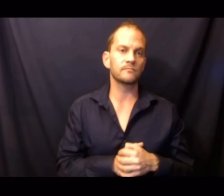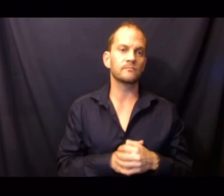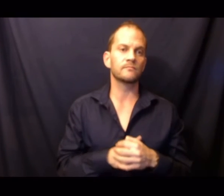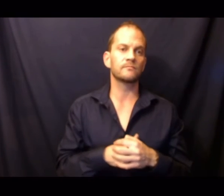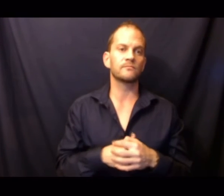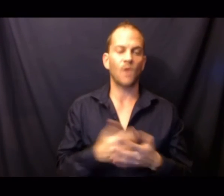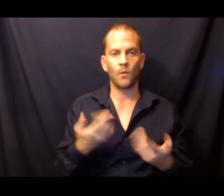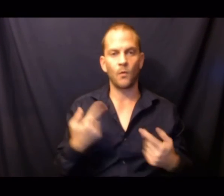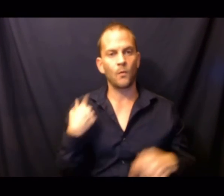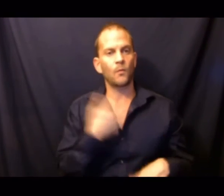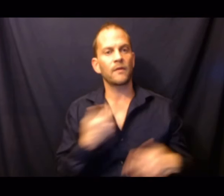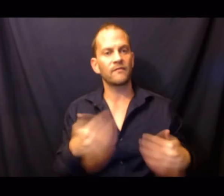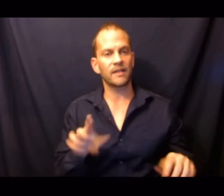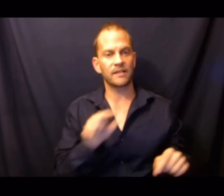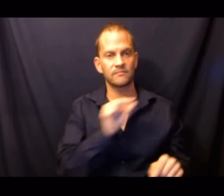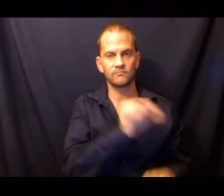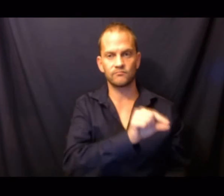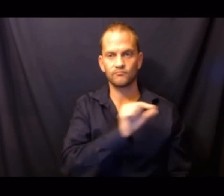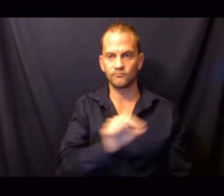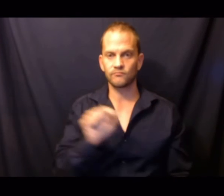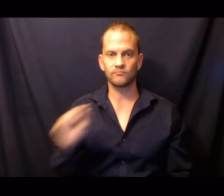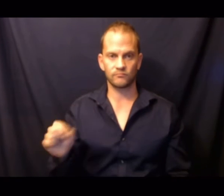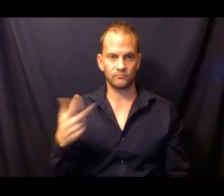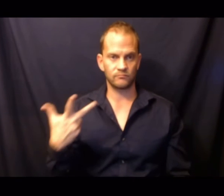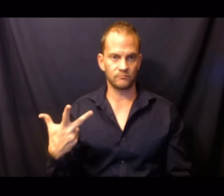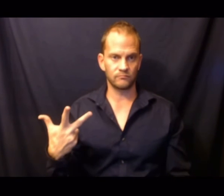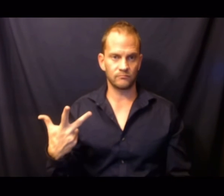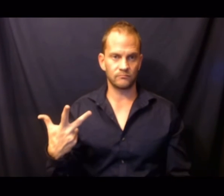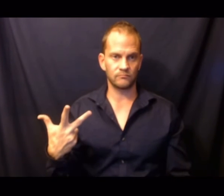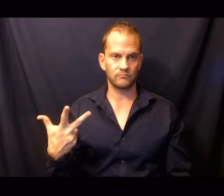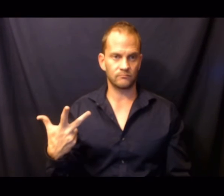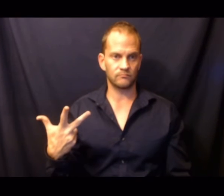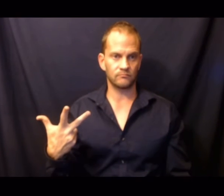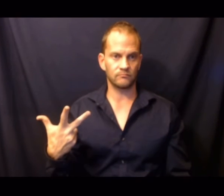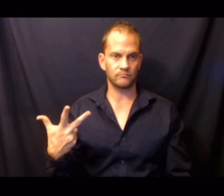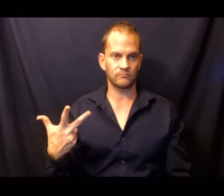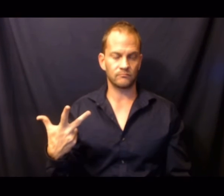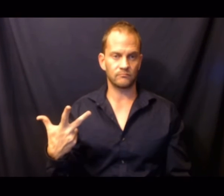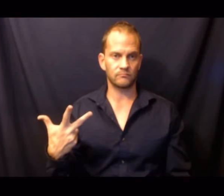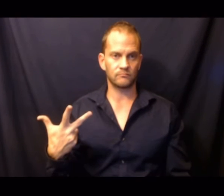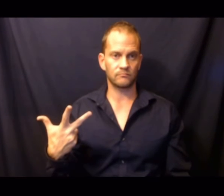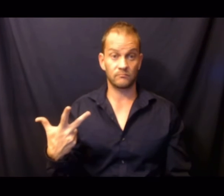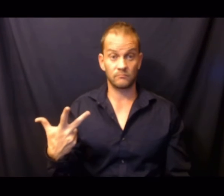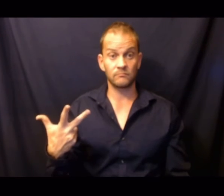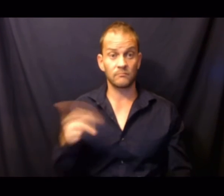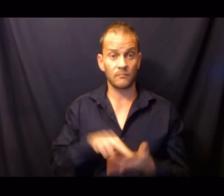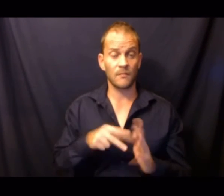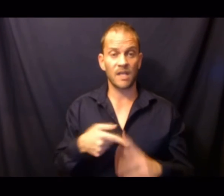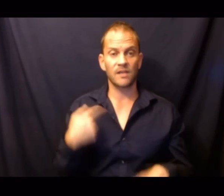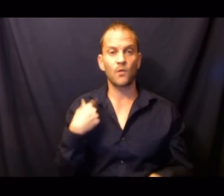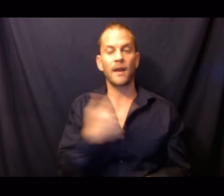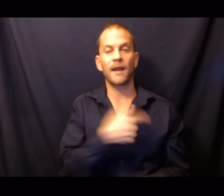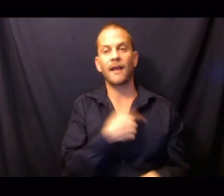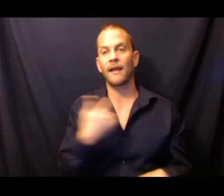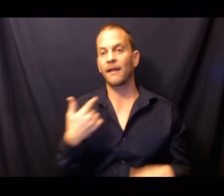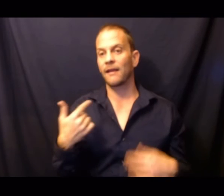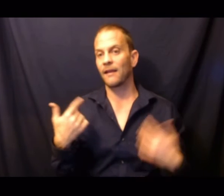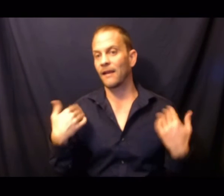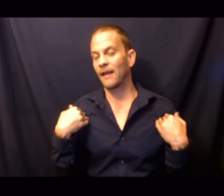line. And this gives us 4 intervals that we need to test. So numbers that are less